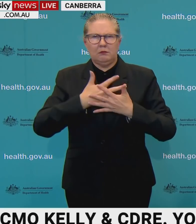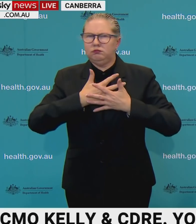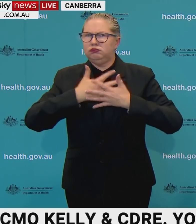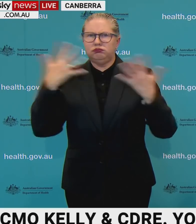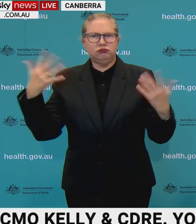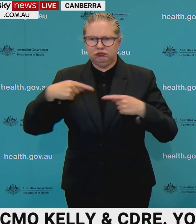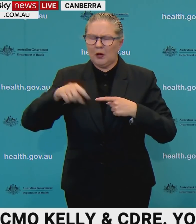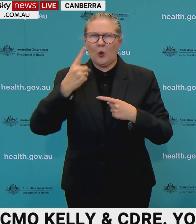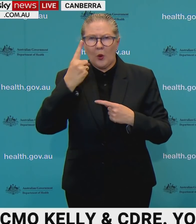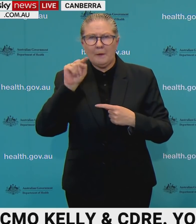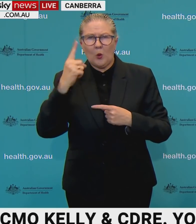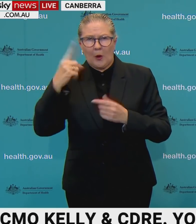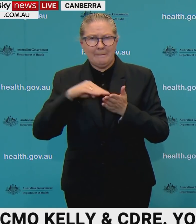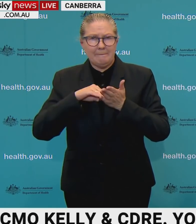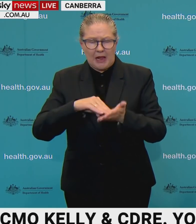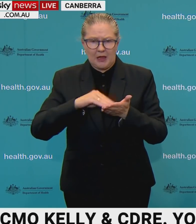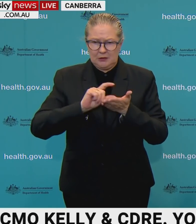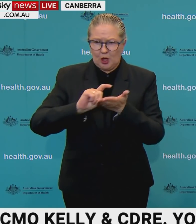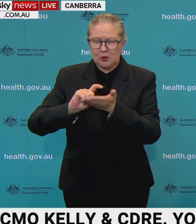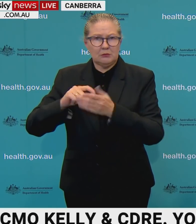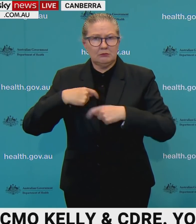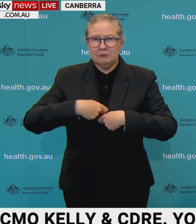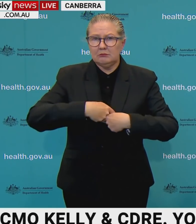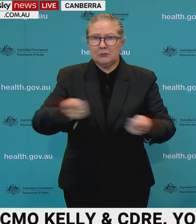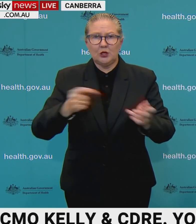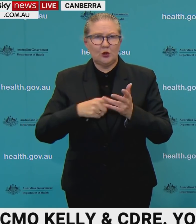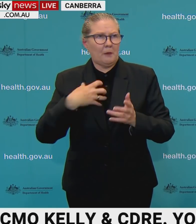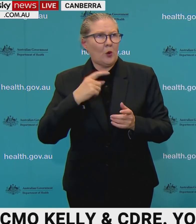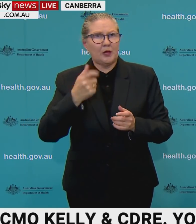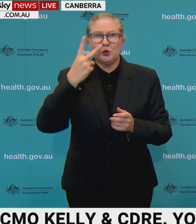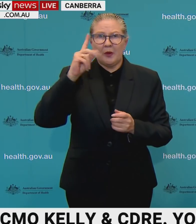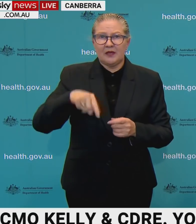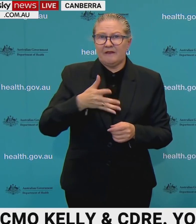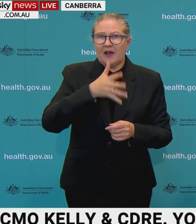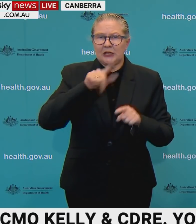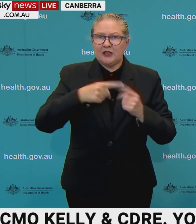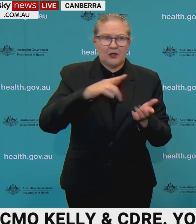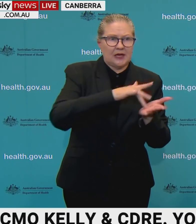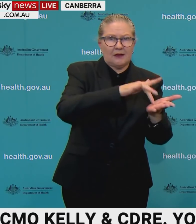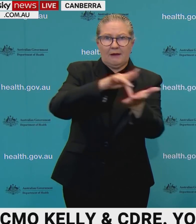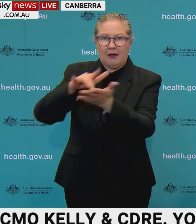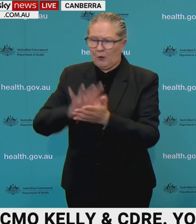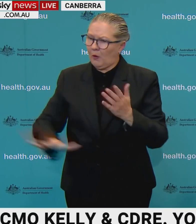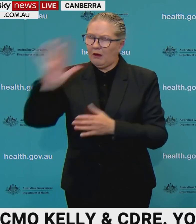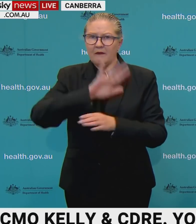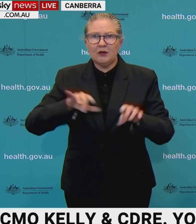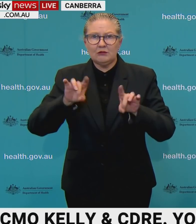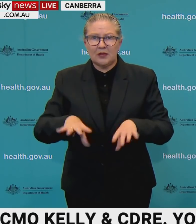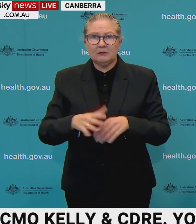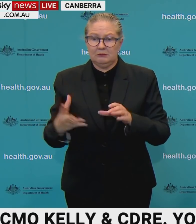million doses of vaccine will be distributed to more than 2,500 locations across the country. This will